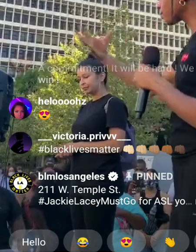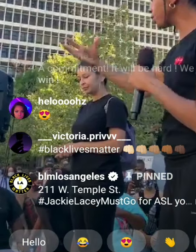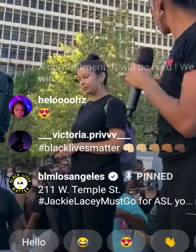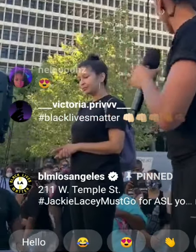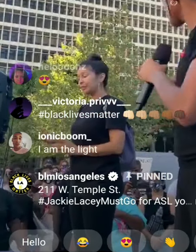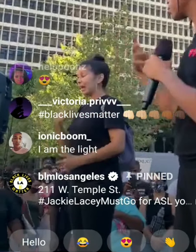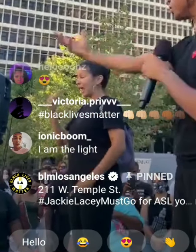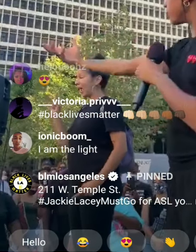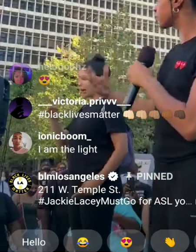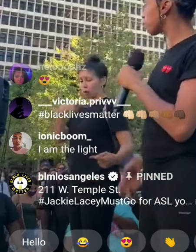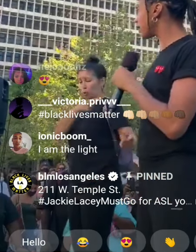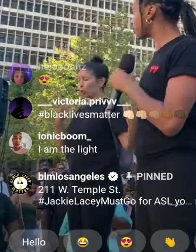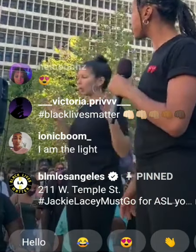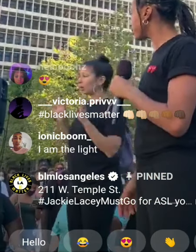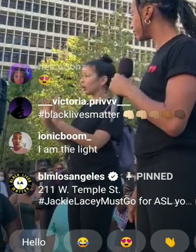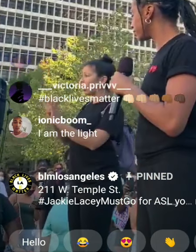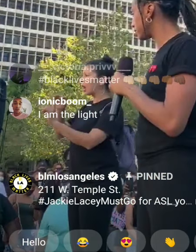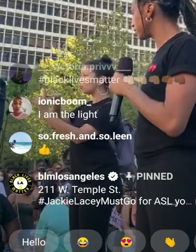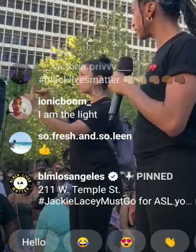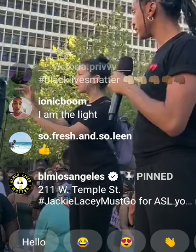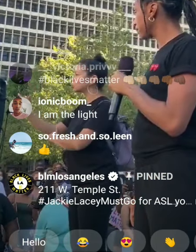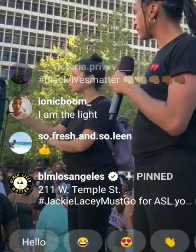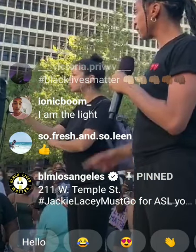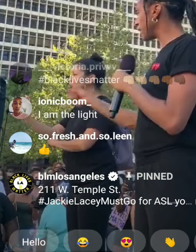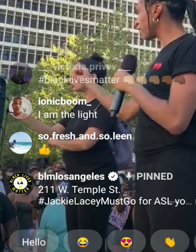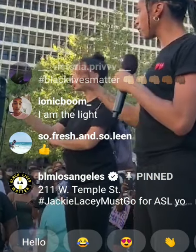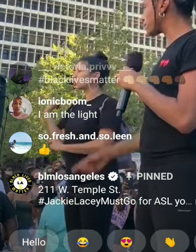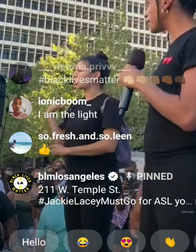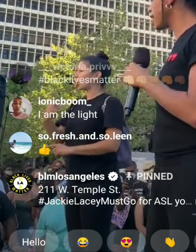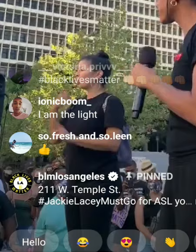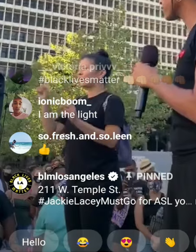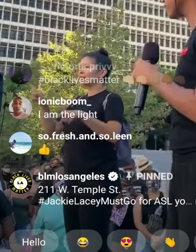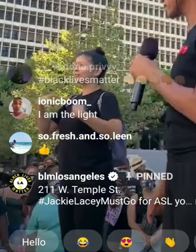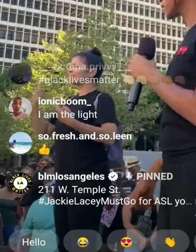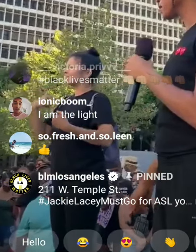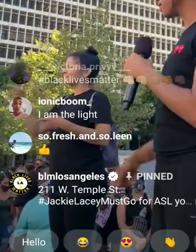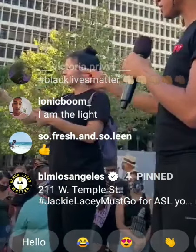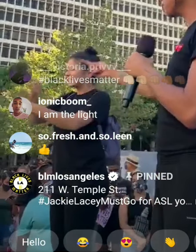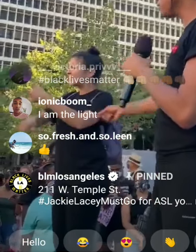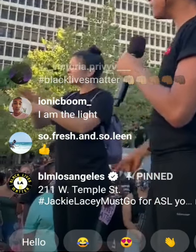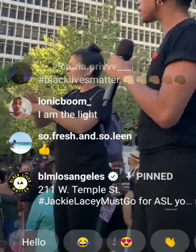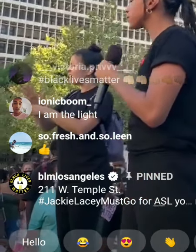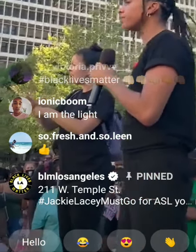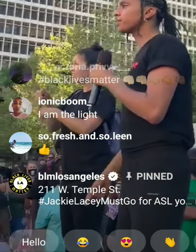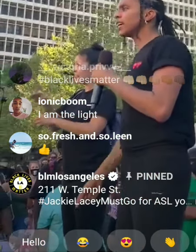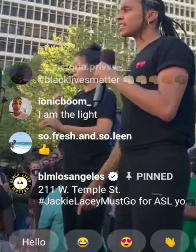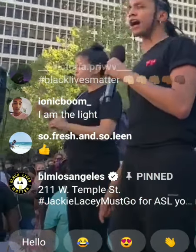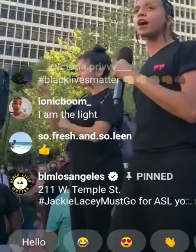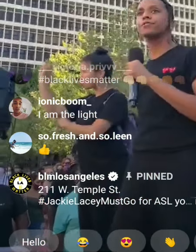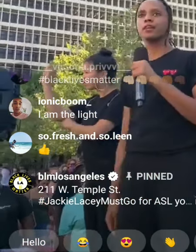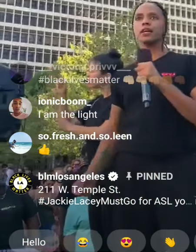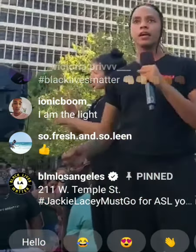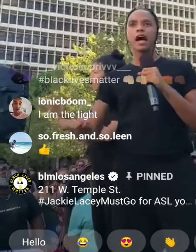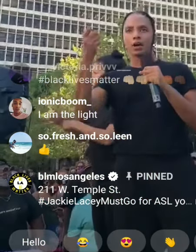about you, but me, I believed it for a very long time, and I had to claw my way back into the living. You, the defenders of the dead